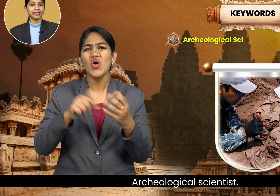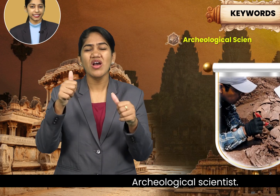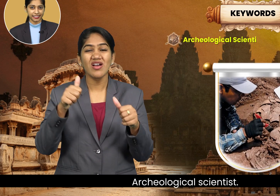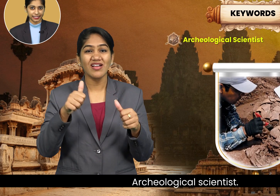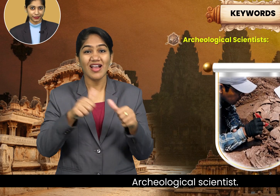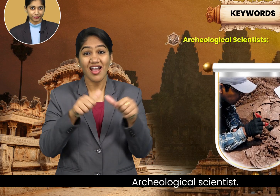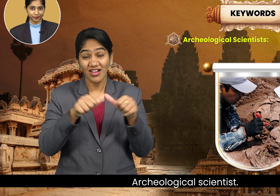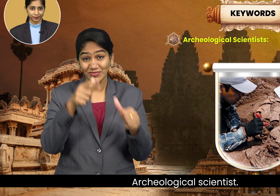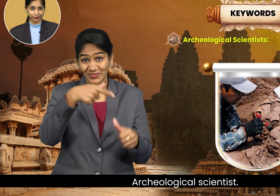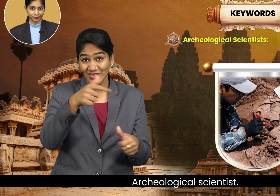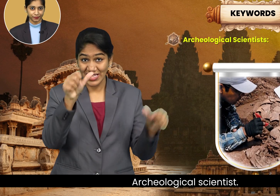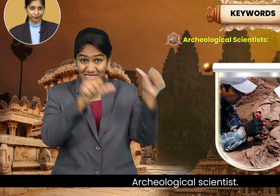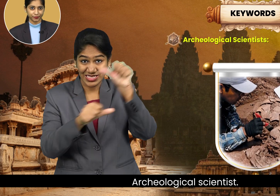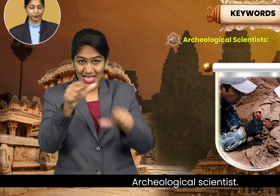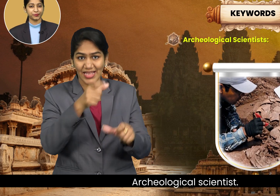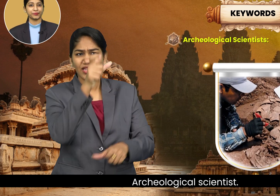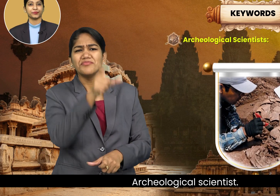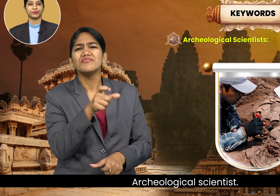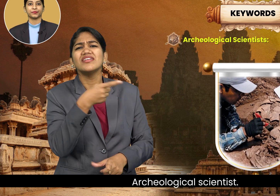Archaeological scientist.